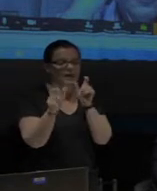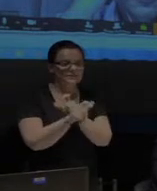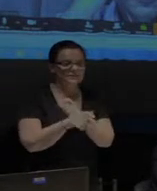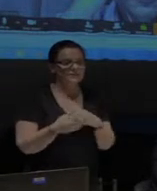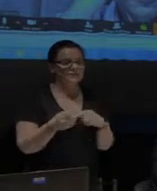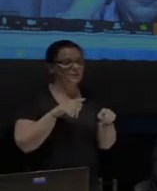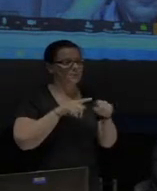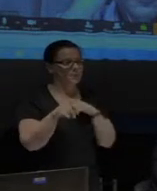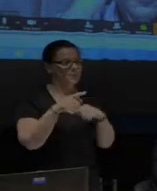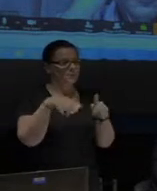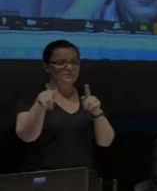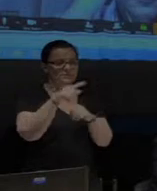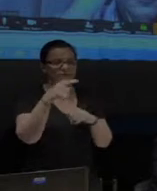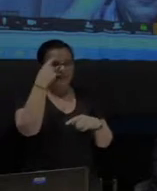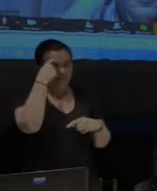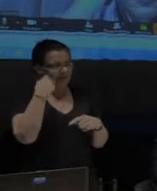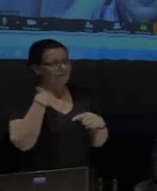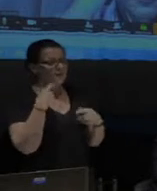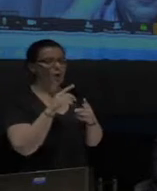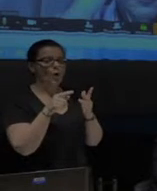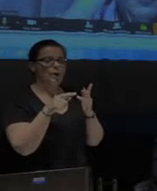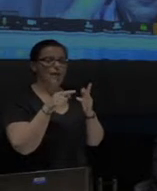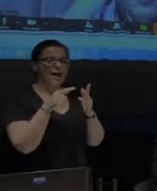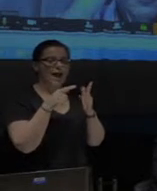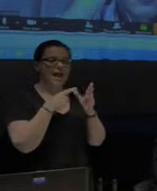quite obviously ADHD.